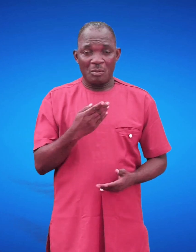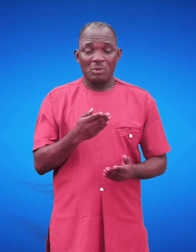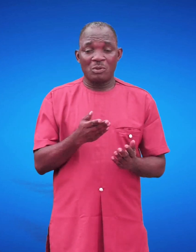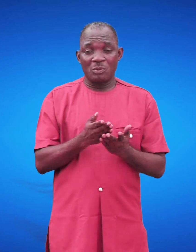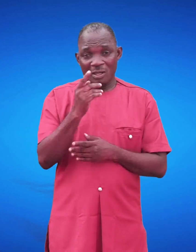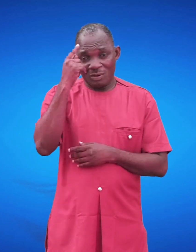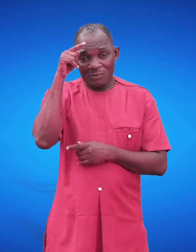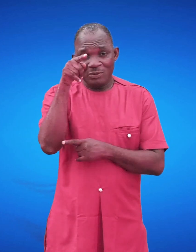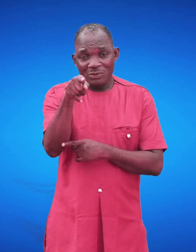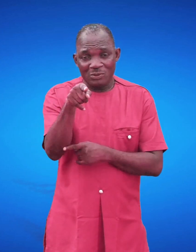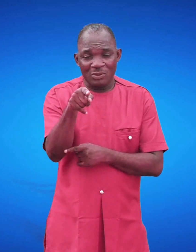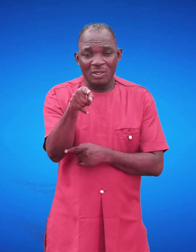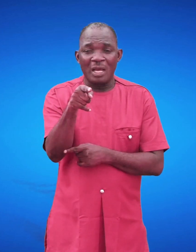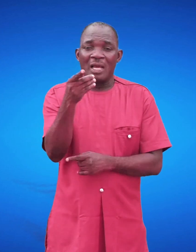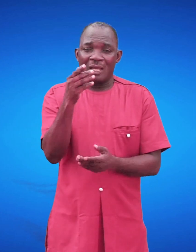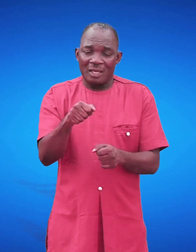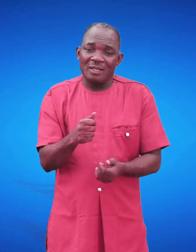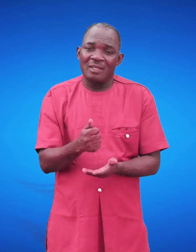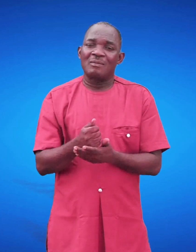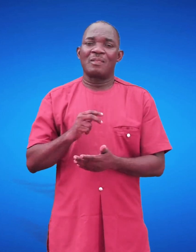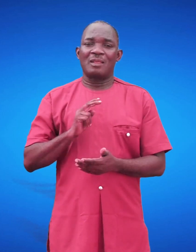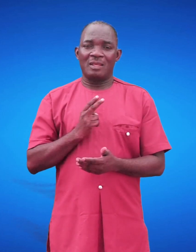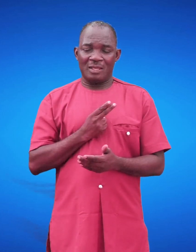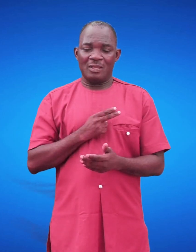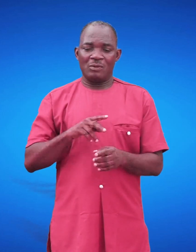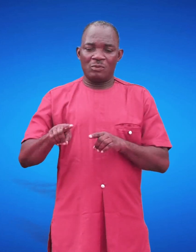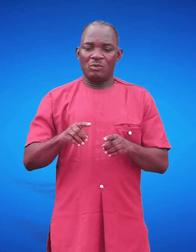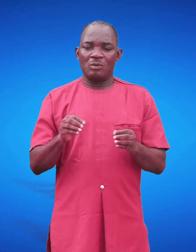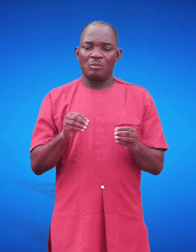you may help us get it right for others.